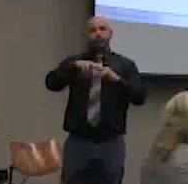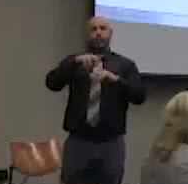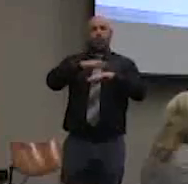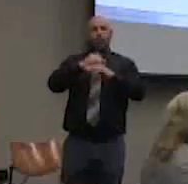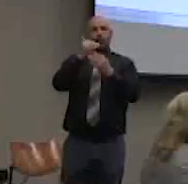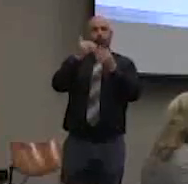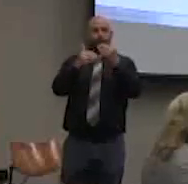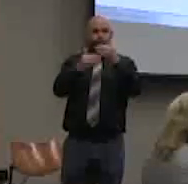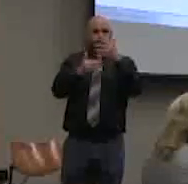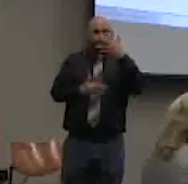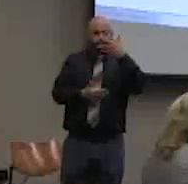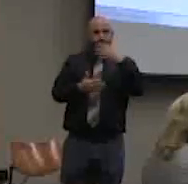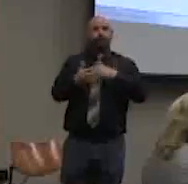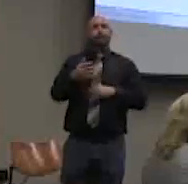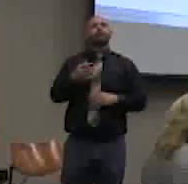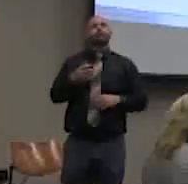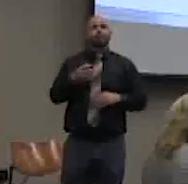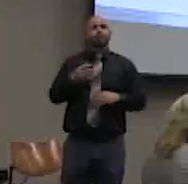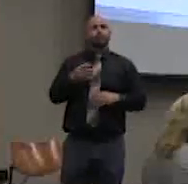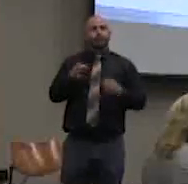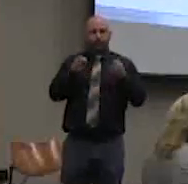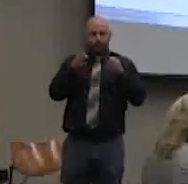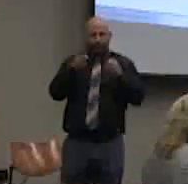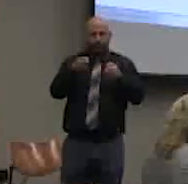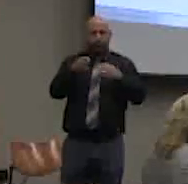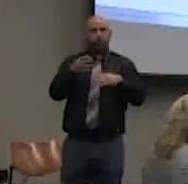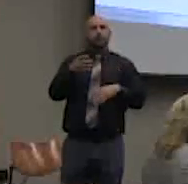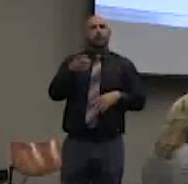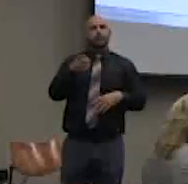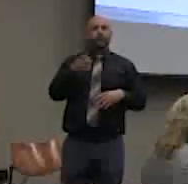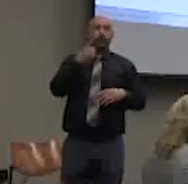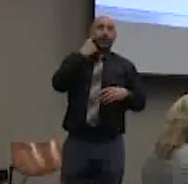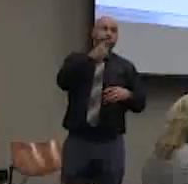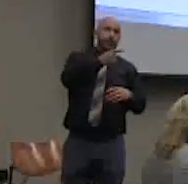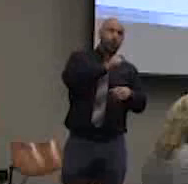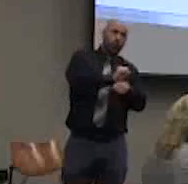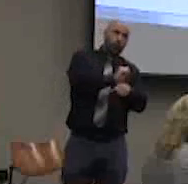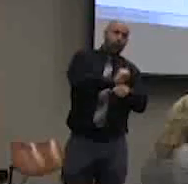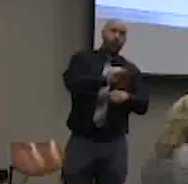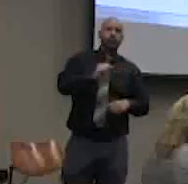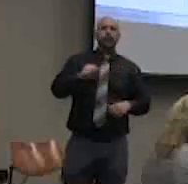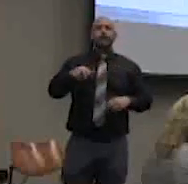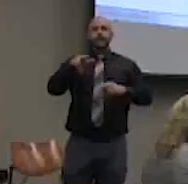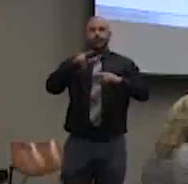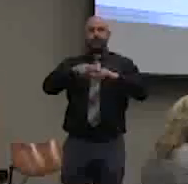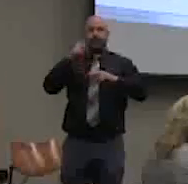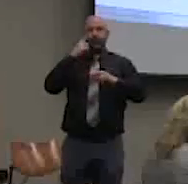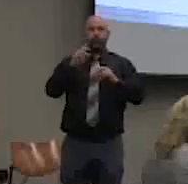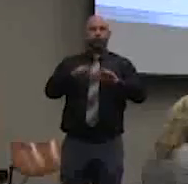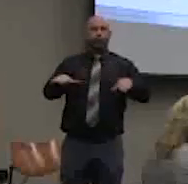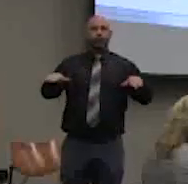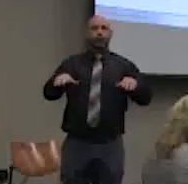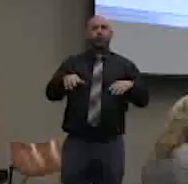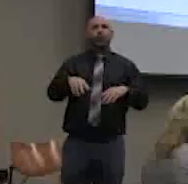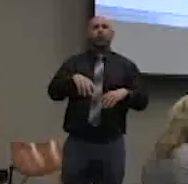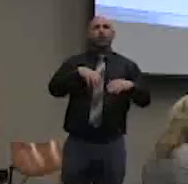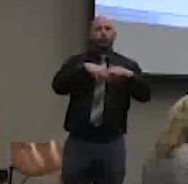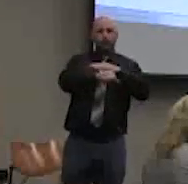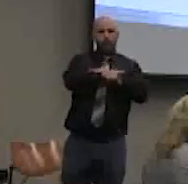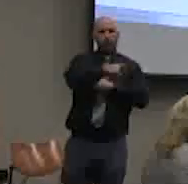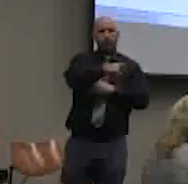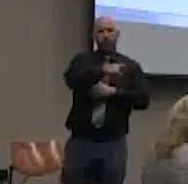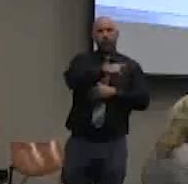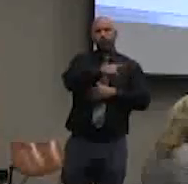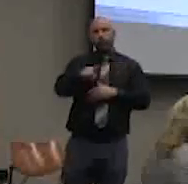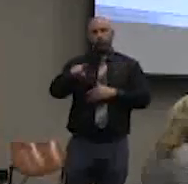specifically focused on, I think in large part due to this commission, seats for children birth to 3, which again is where we have that greatest need